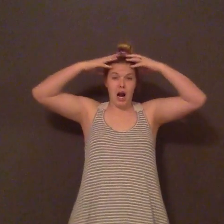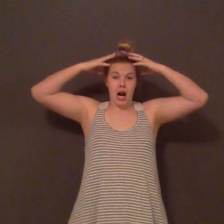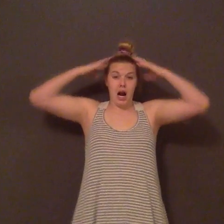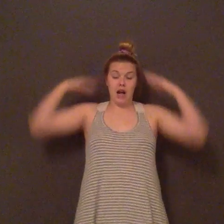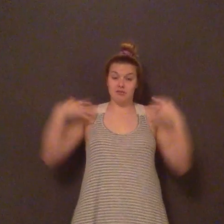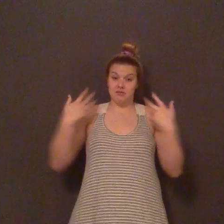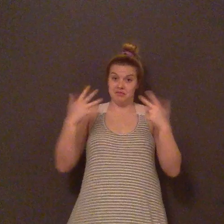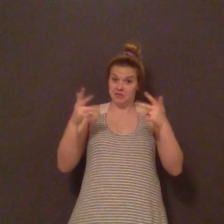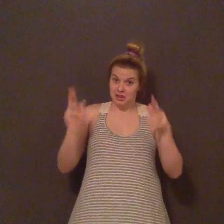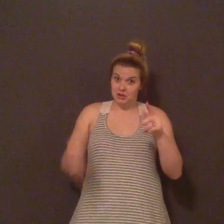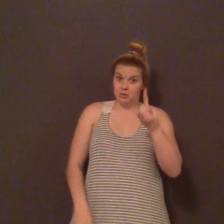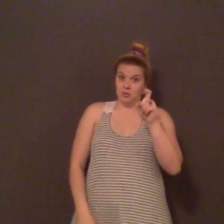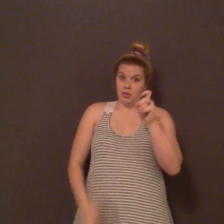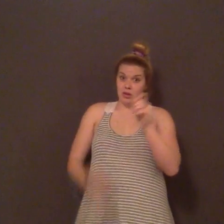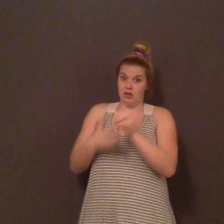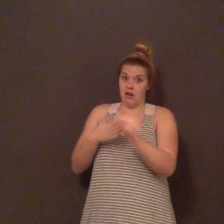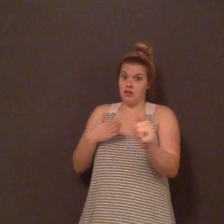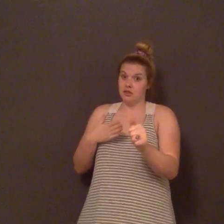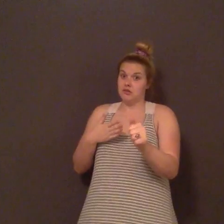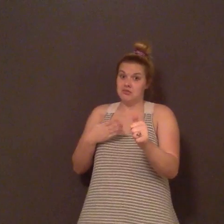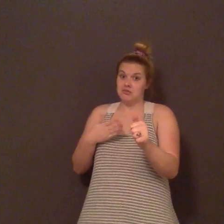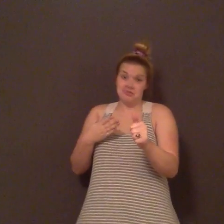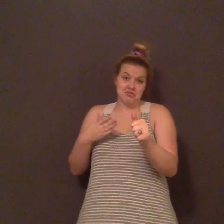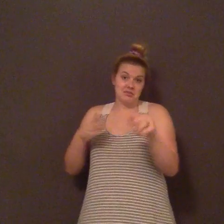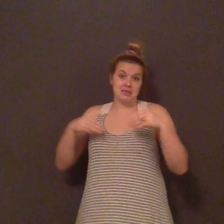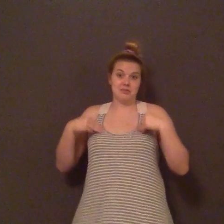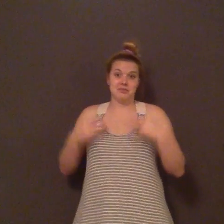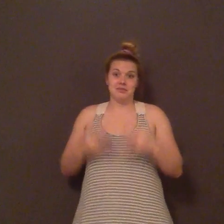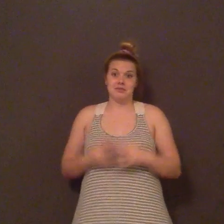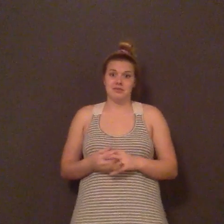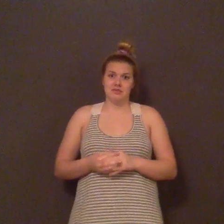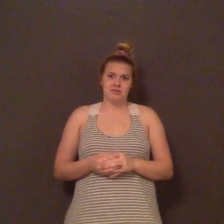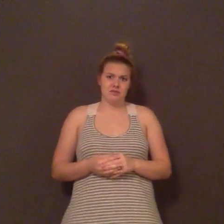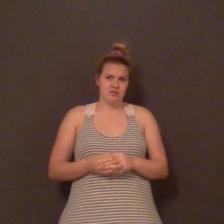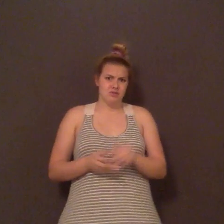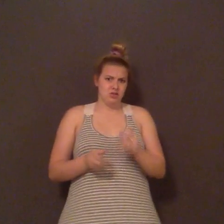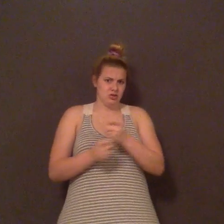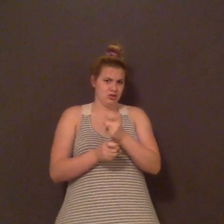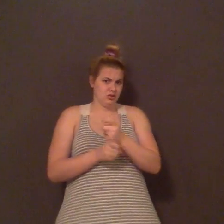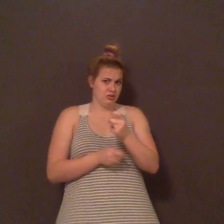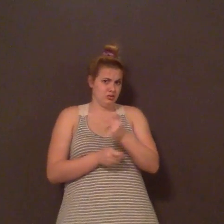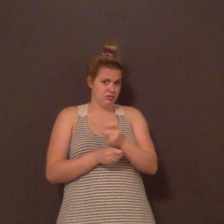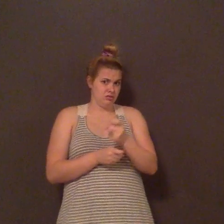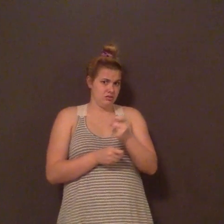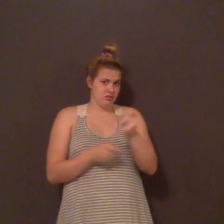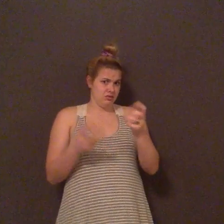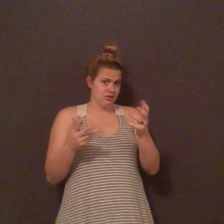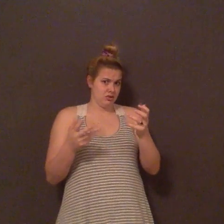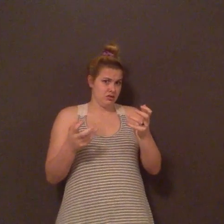yours. Do it, Tyler. Come on, this is a joke, right? Here, your friend can hold the bill.